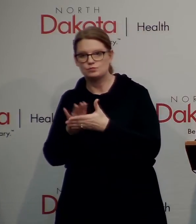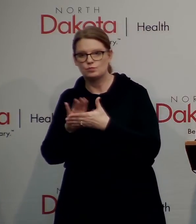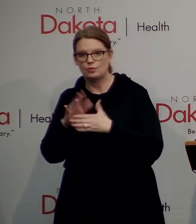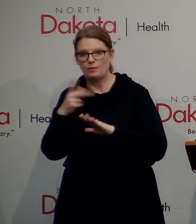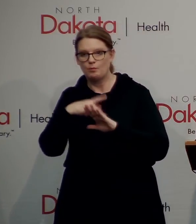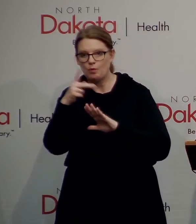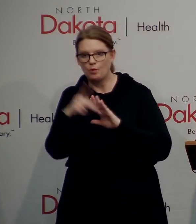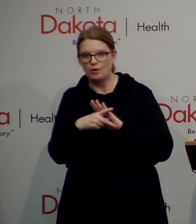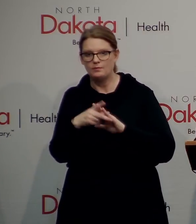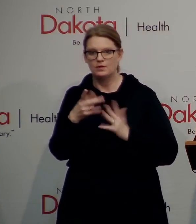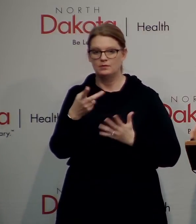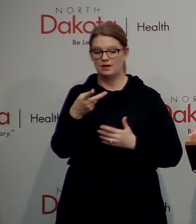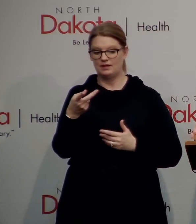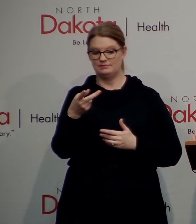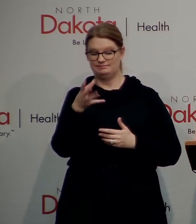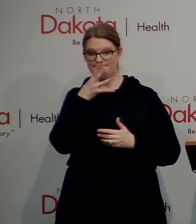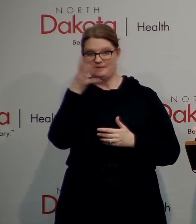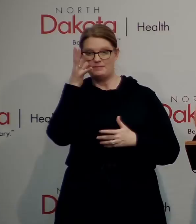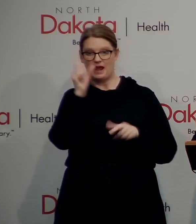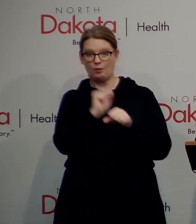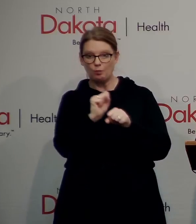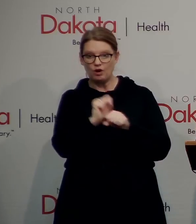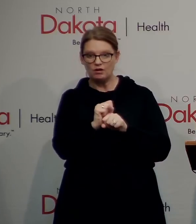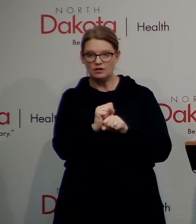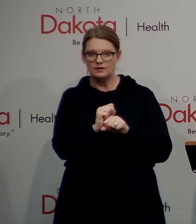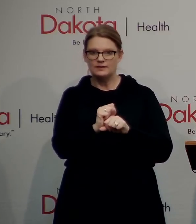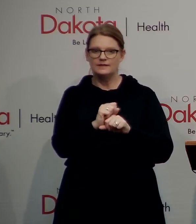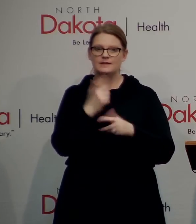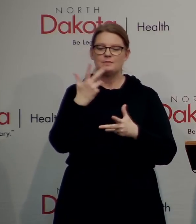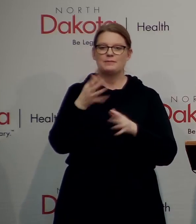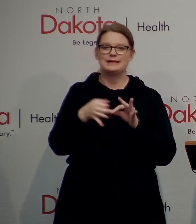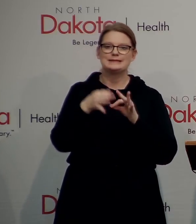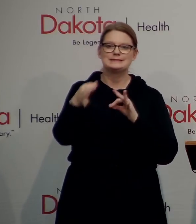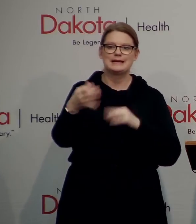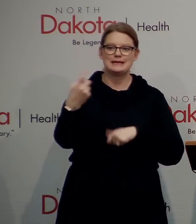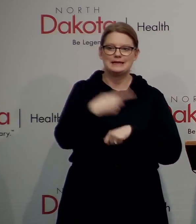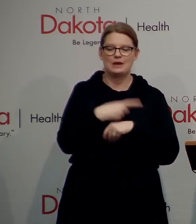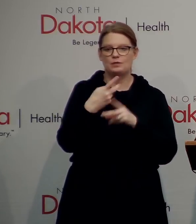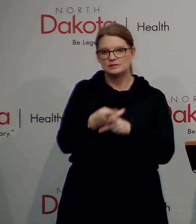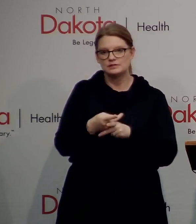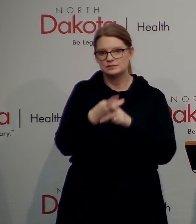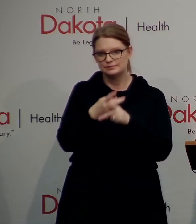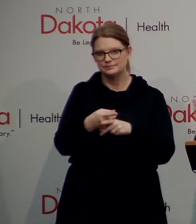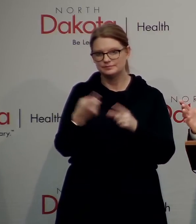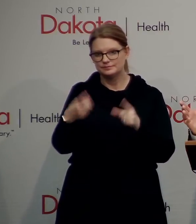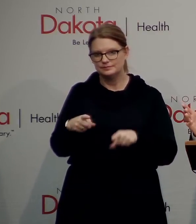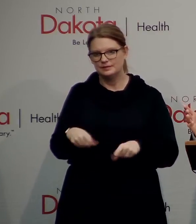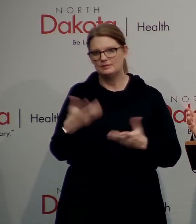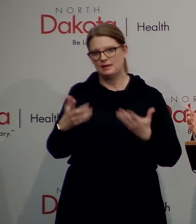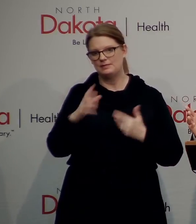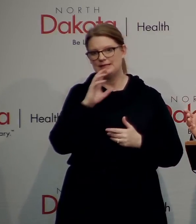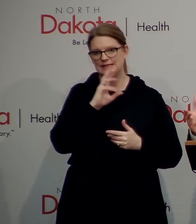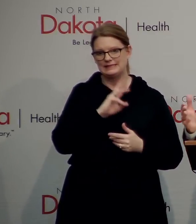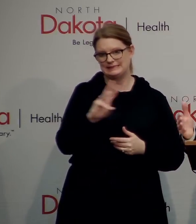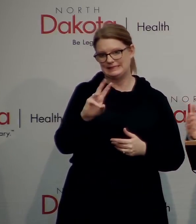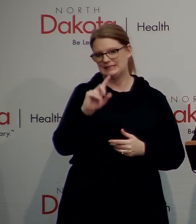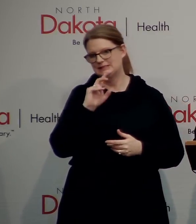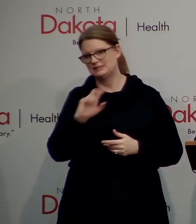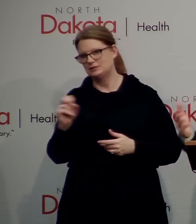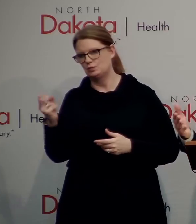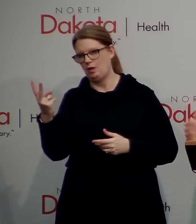while their parents are working. So essentially that extended day is where the child care is occurring for kids that might be 6 to age 12 when